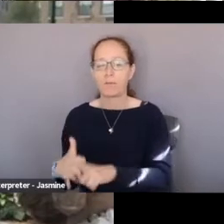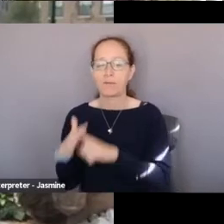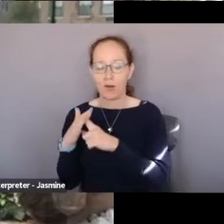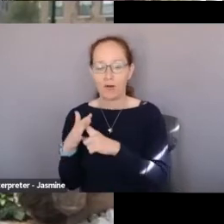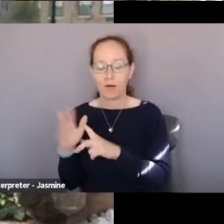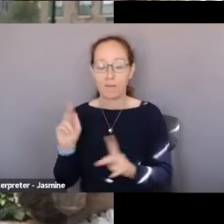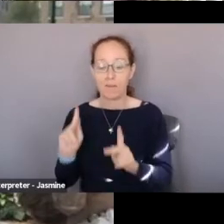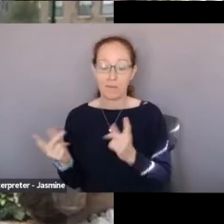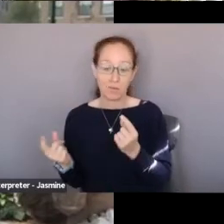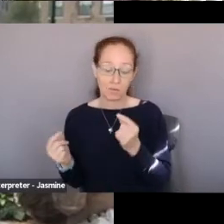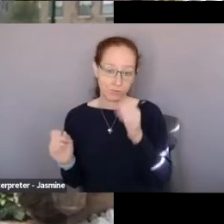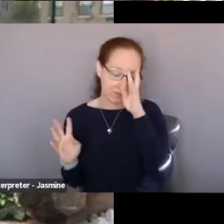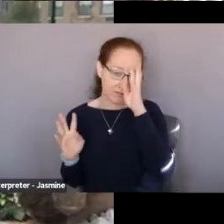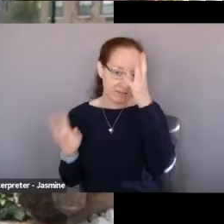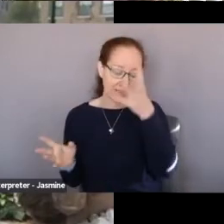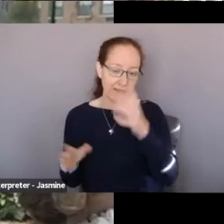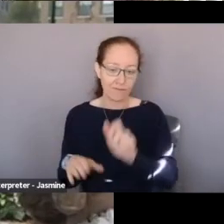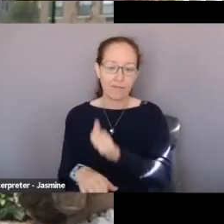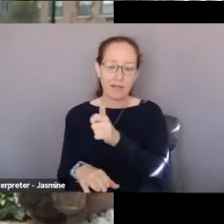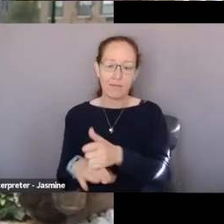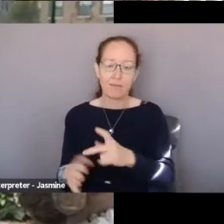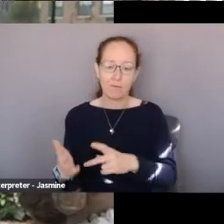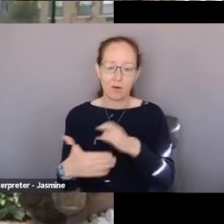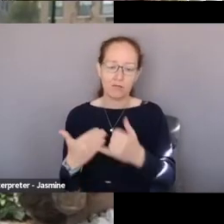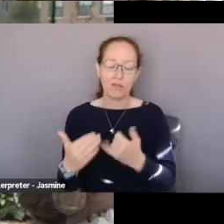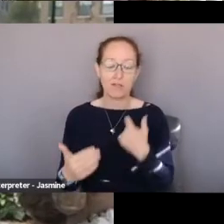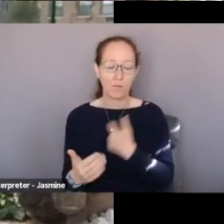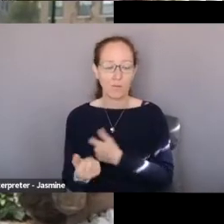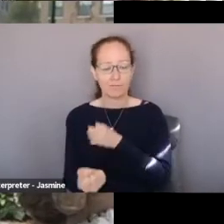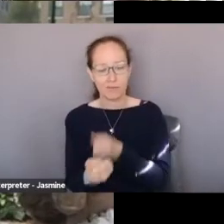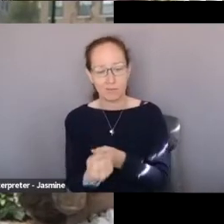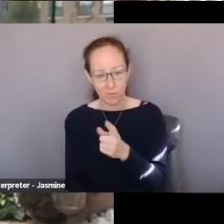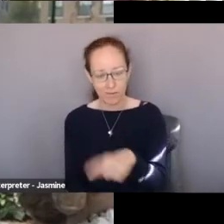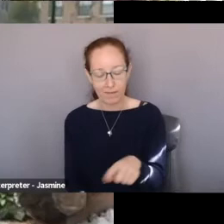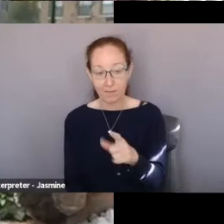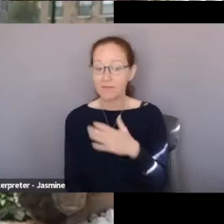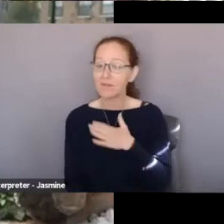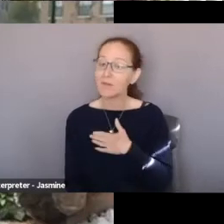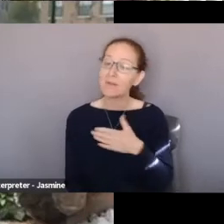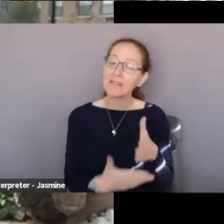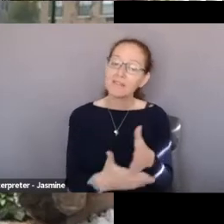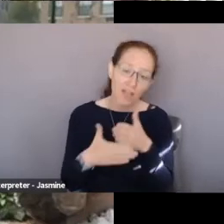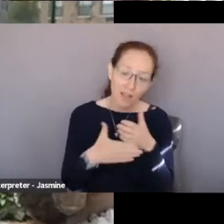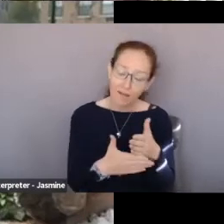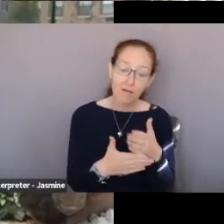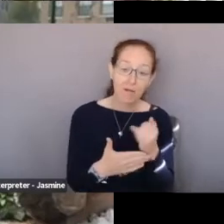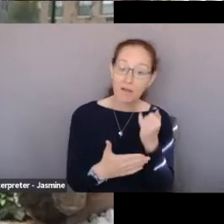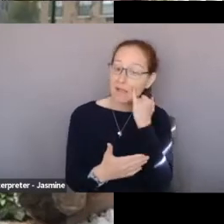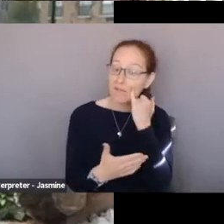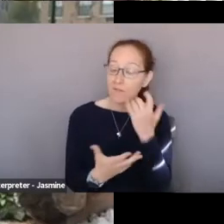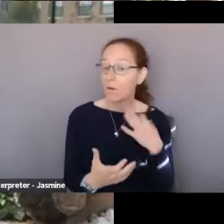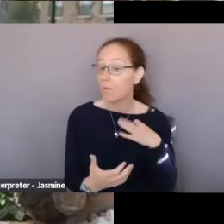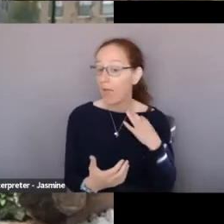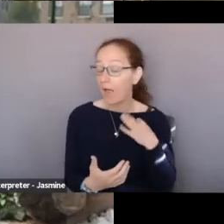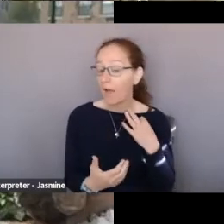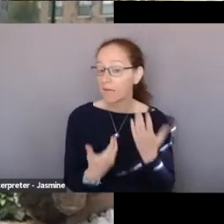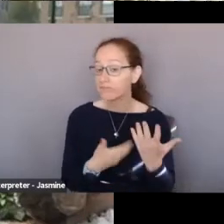support. So please share this or even apply if you want to come and gain some tools and strategies and learn with